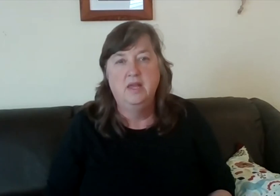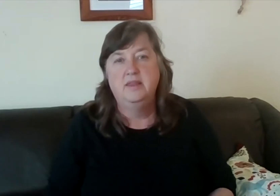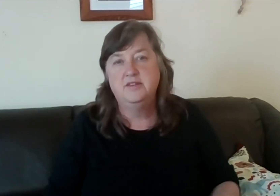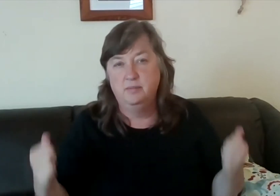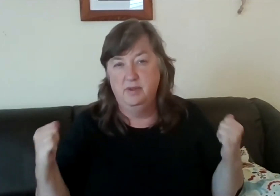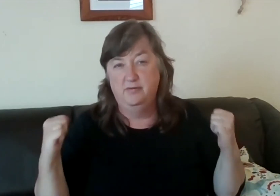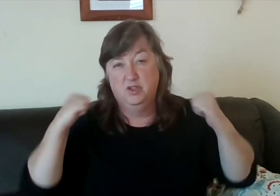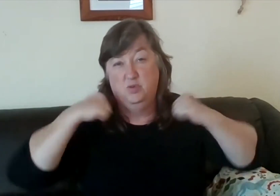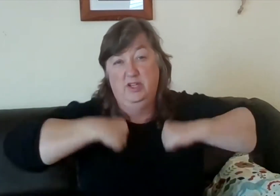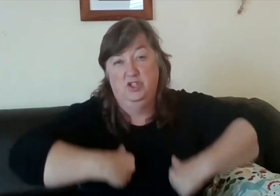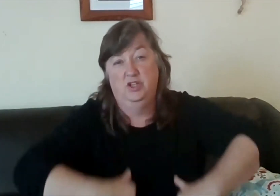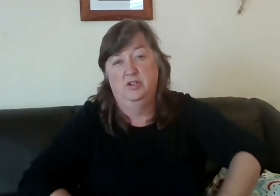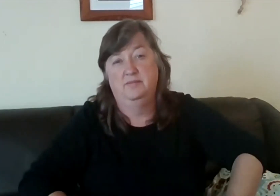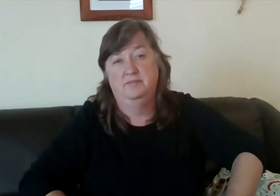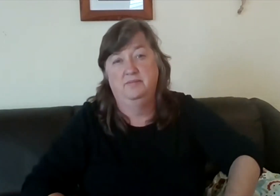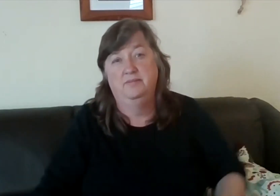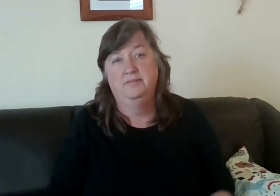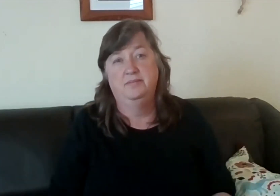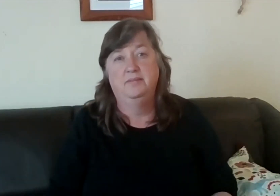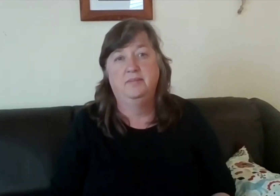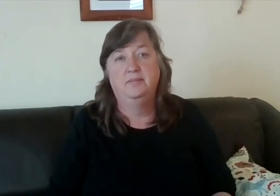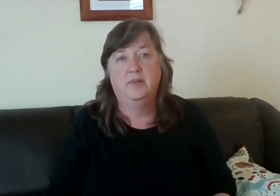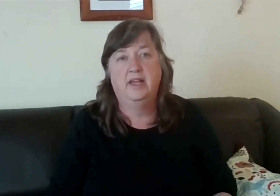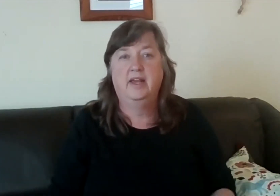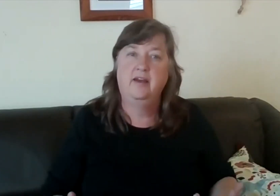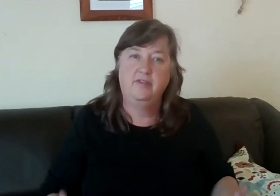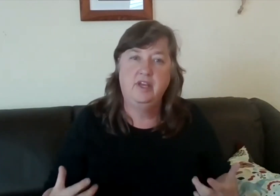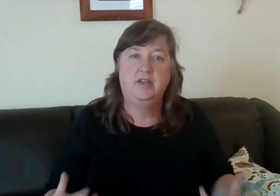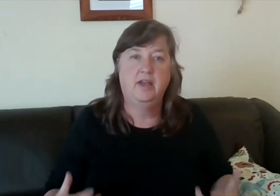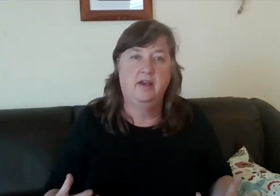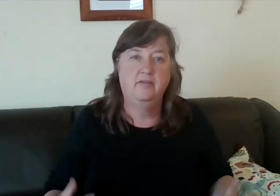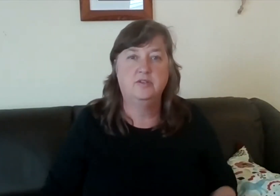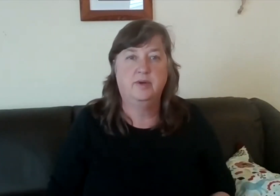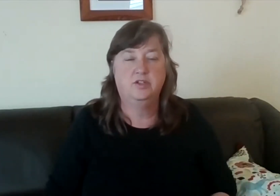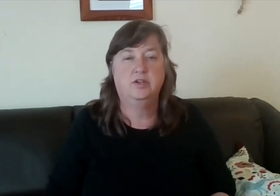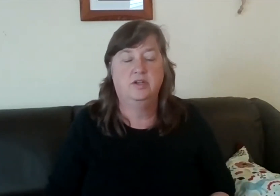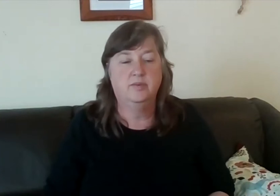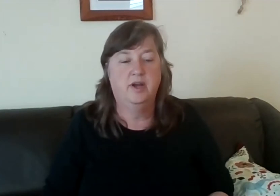This could be for sweatshirt, like a heavy sweatshirt as well.